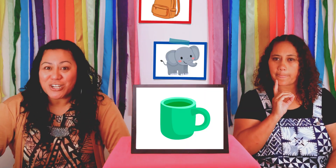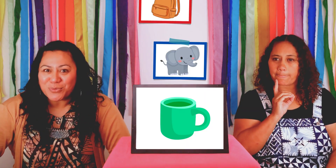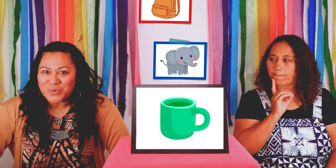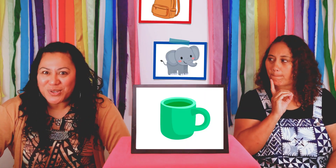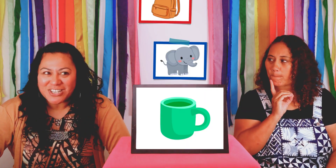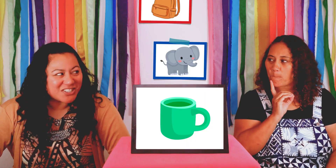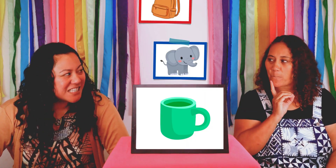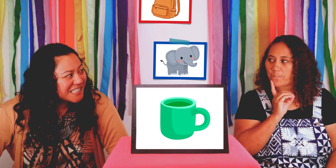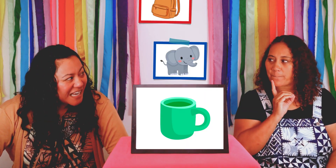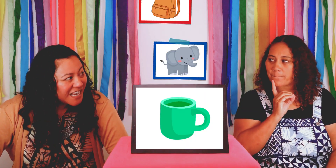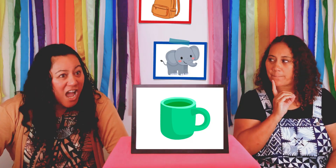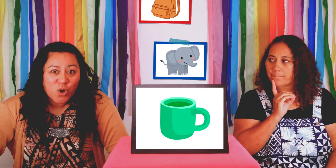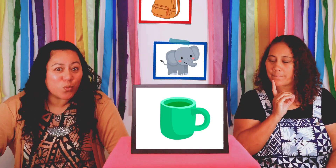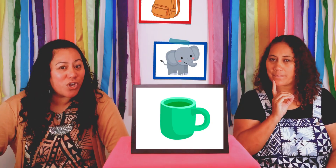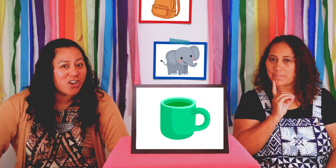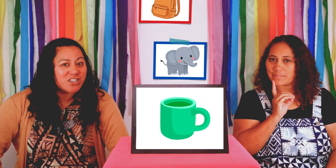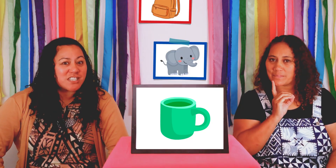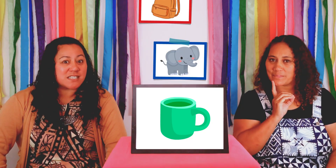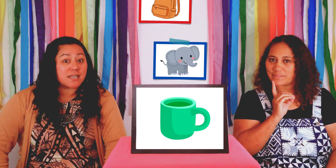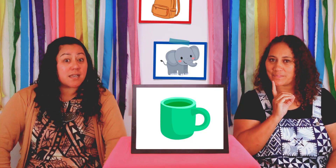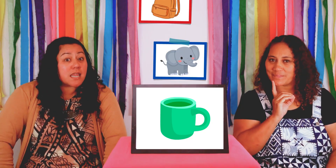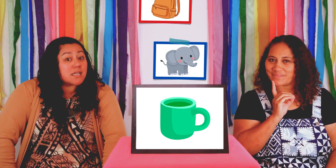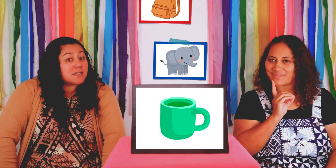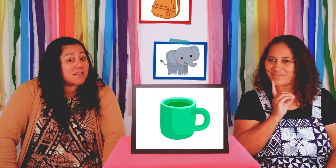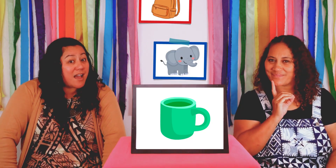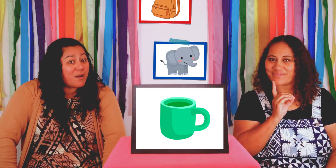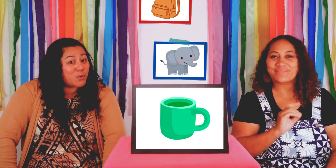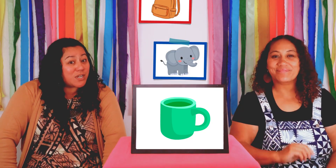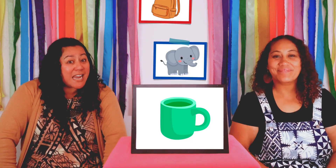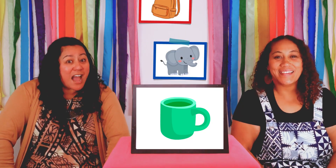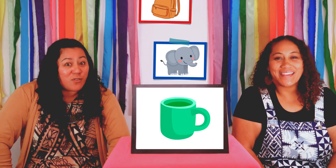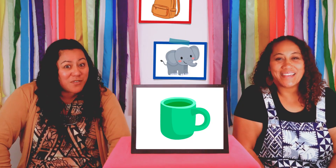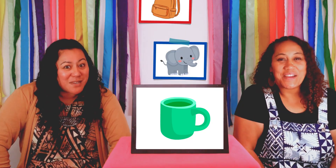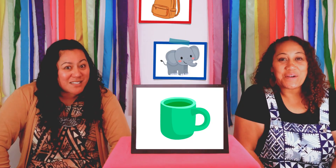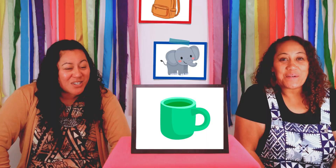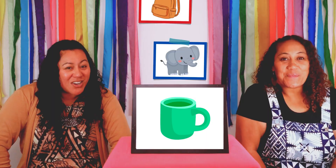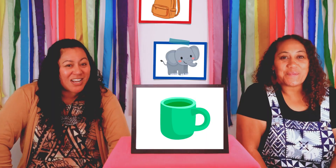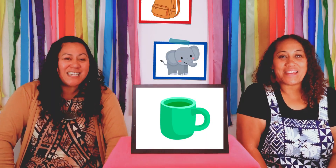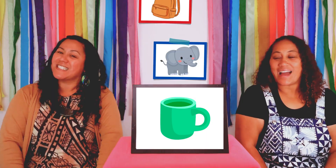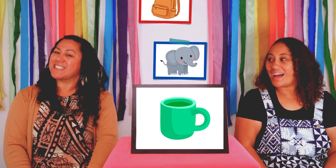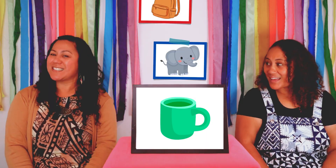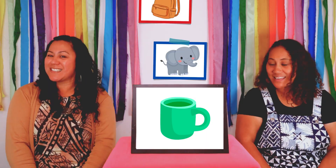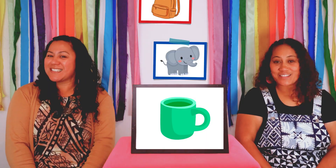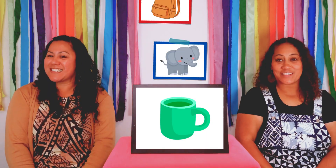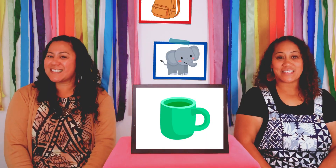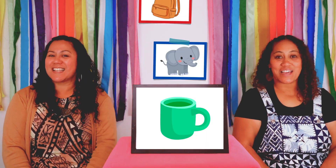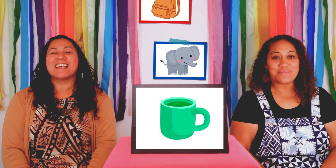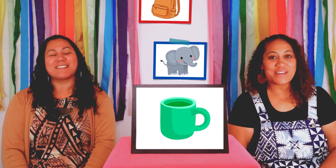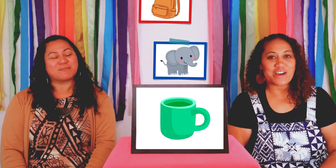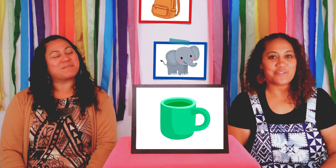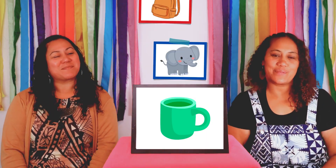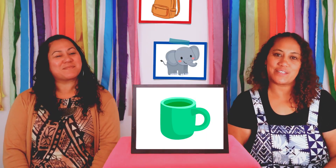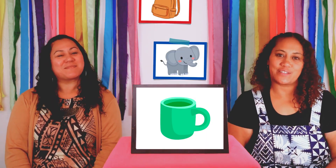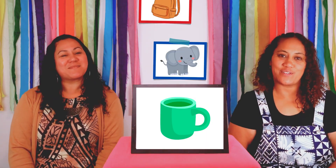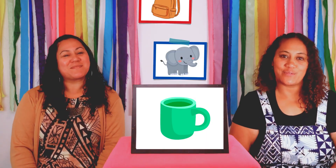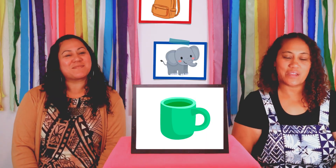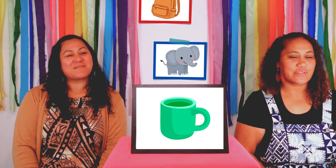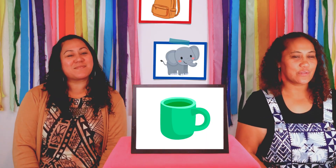what we're going to sing. We're going to sing the Samoan alphabet song. We are going to do the Samoan alphabet song. We have 2 of